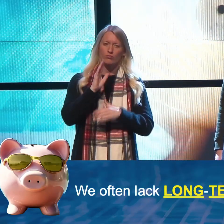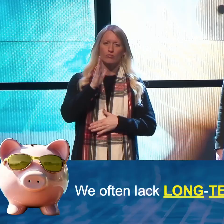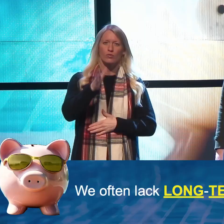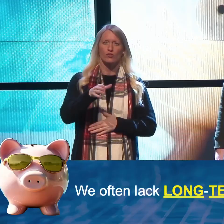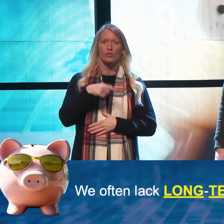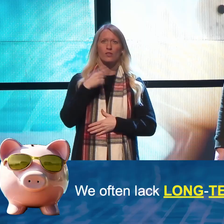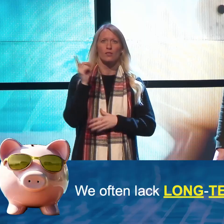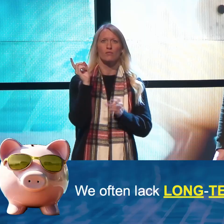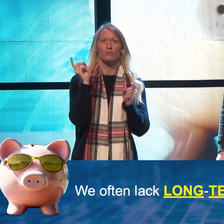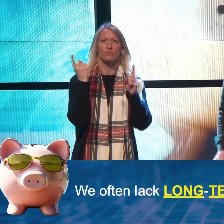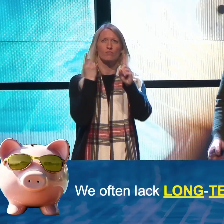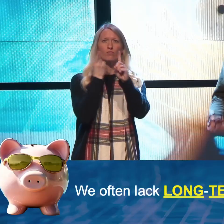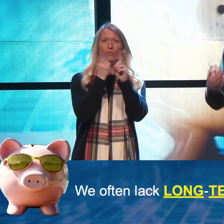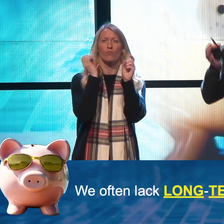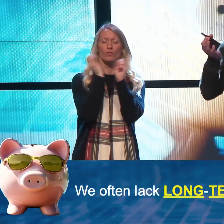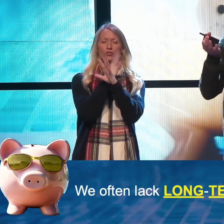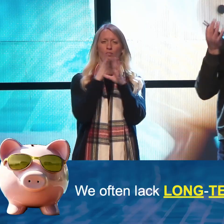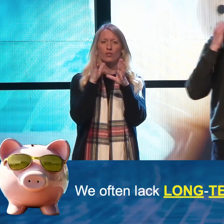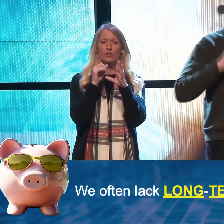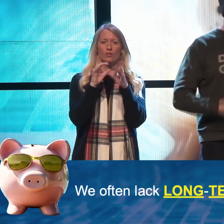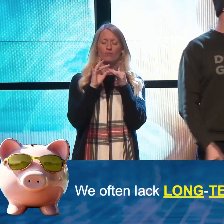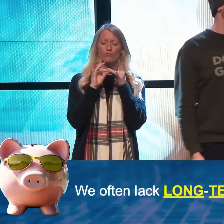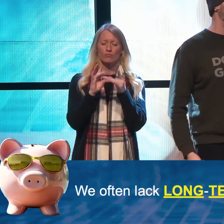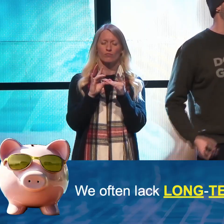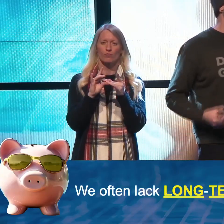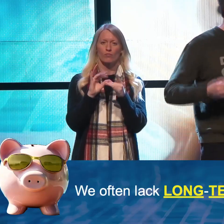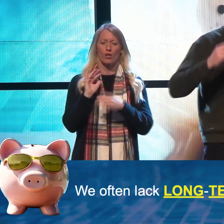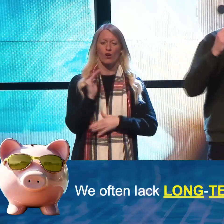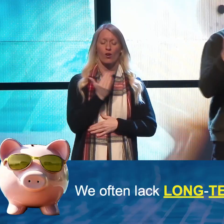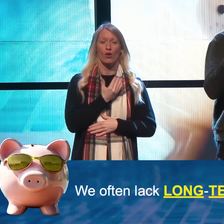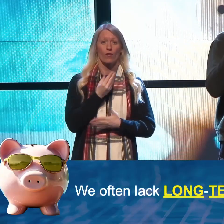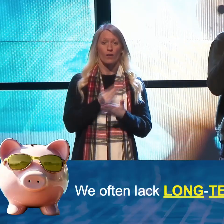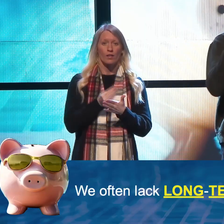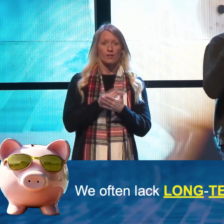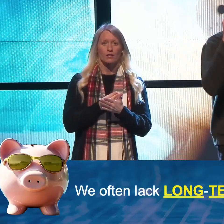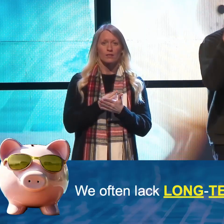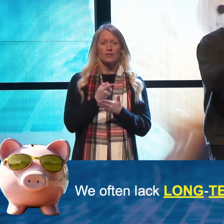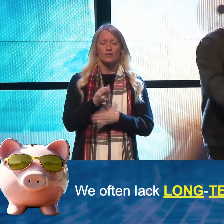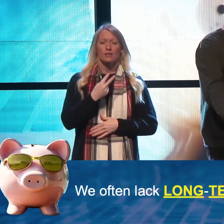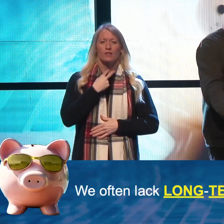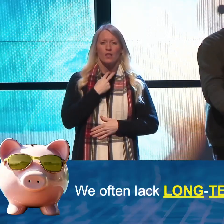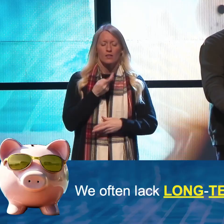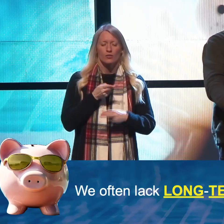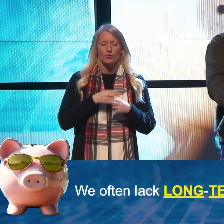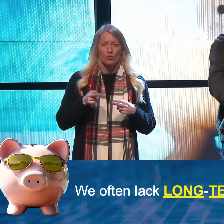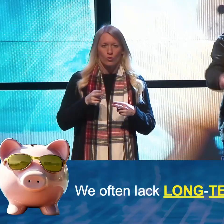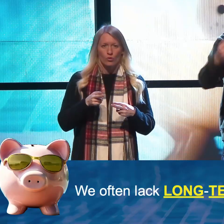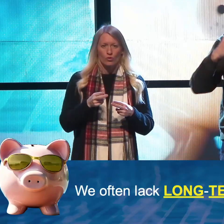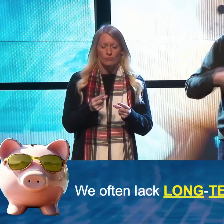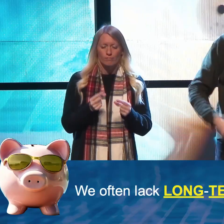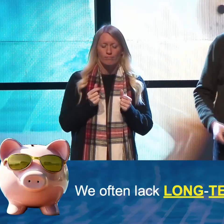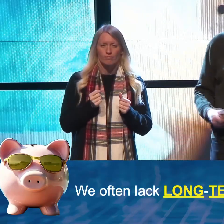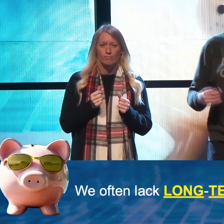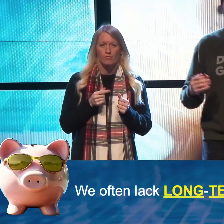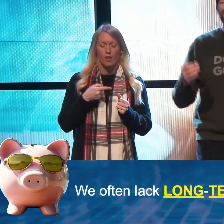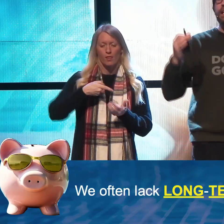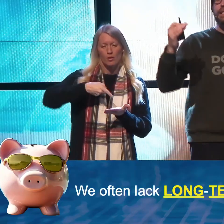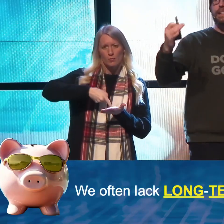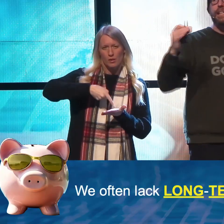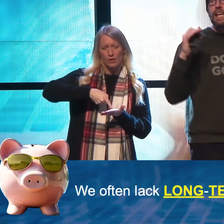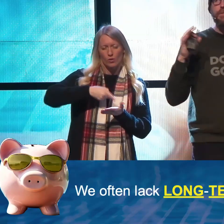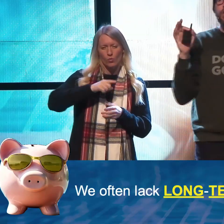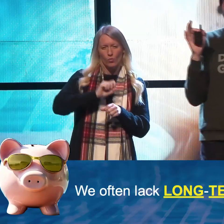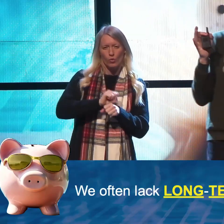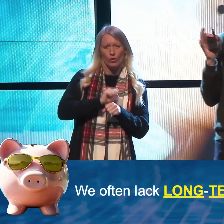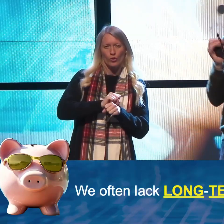finances. A lot of times we are stuck in the very short term, like how do I make this bill work inside of how can we